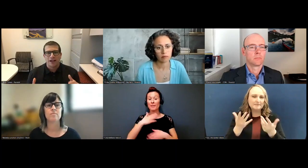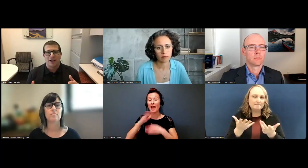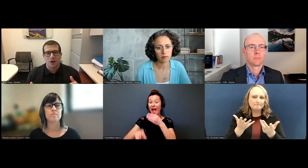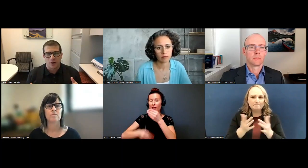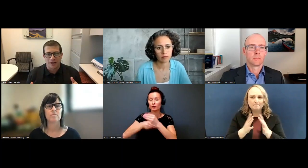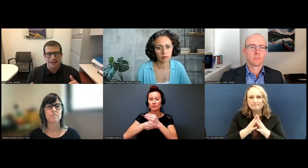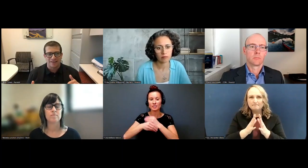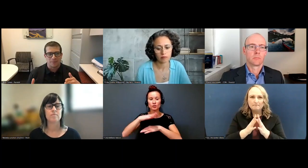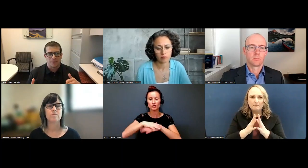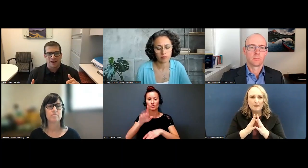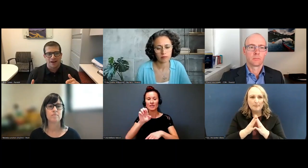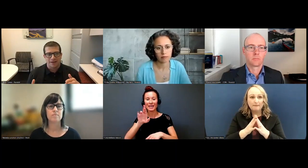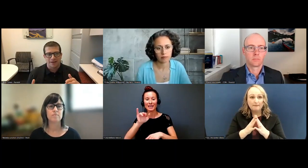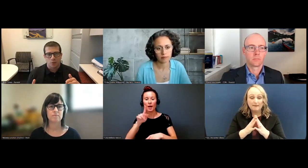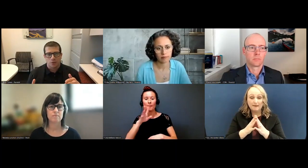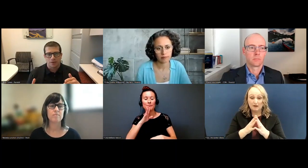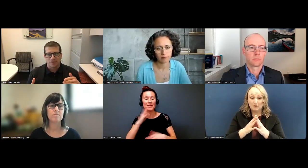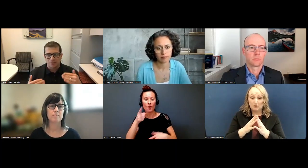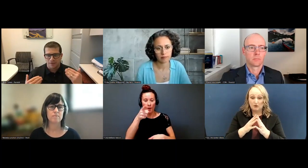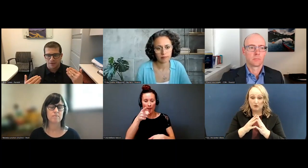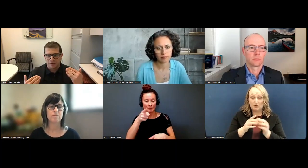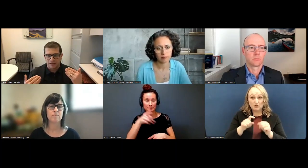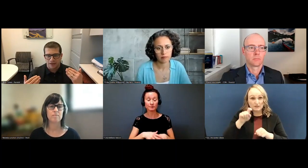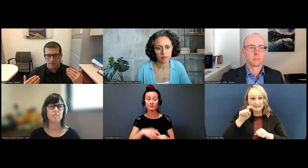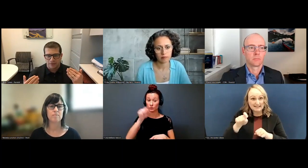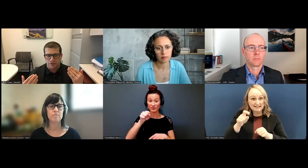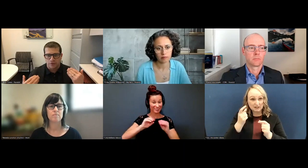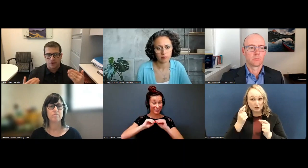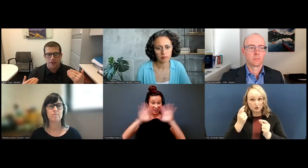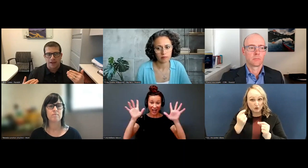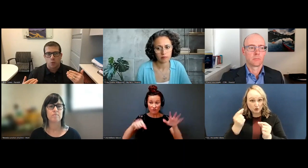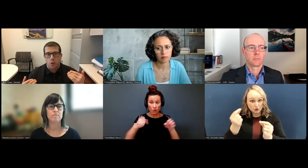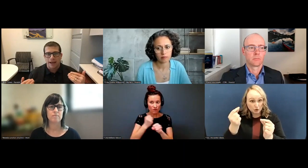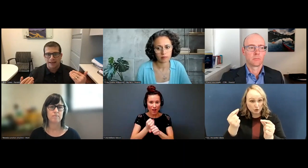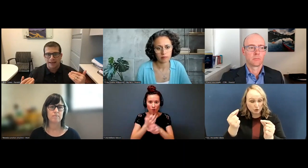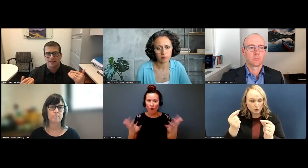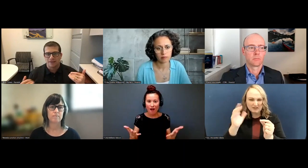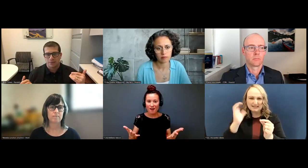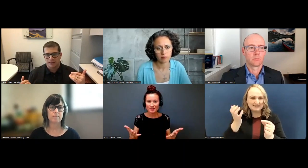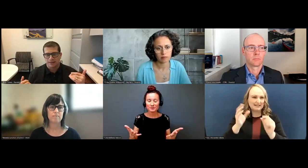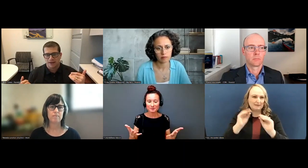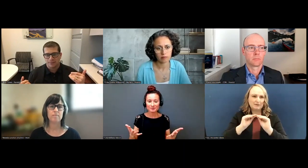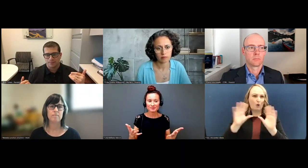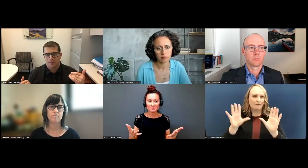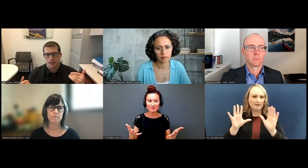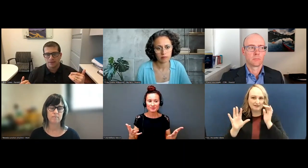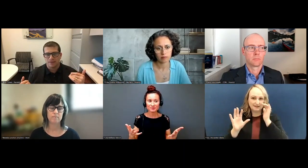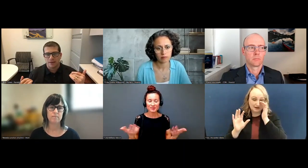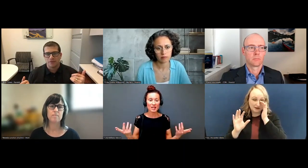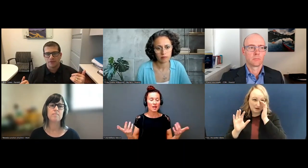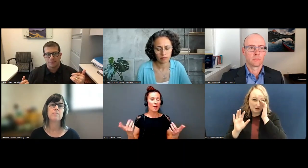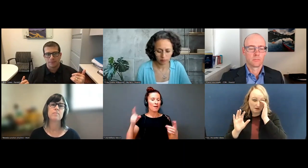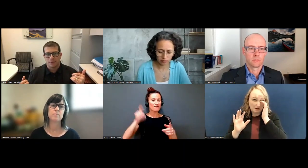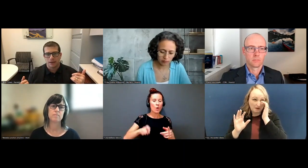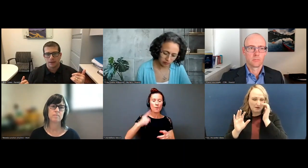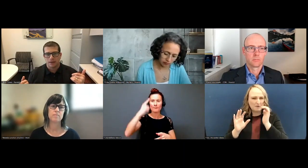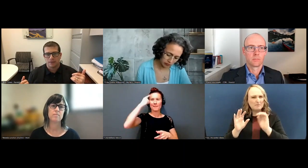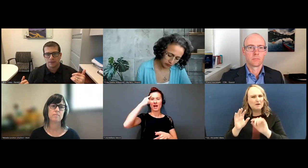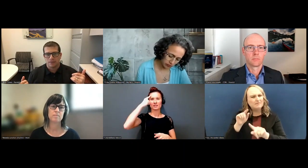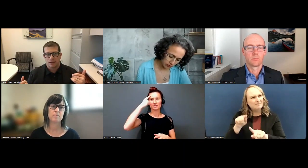it's quite clear what needs to be done, and sometimes it's useful to think why it isn't being done. And some of